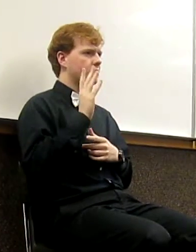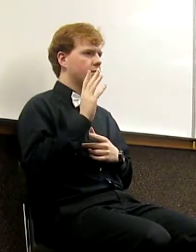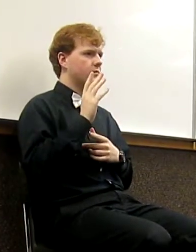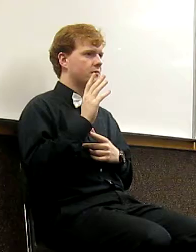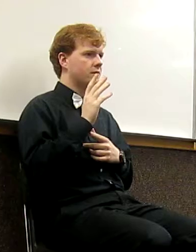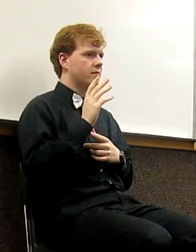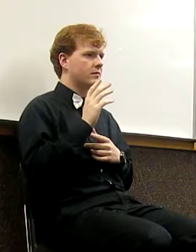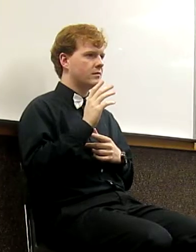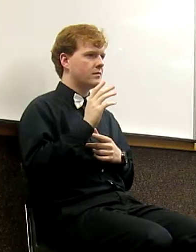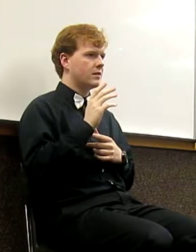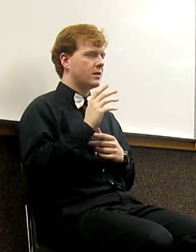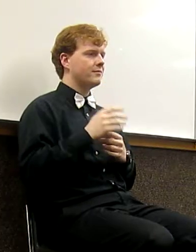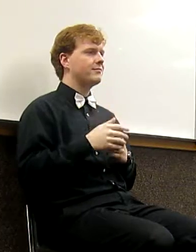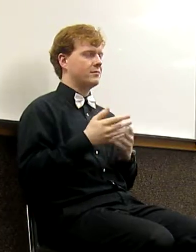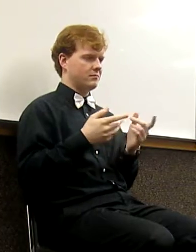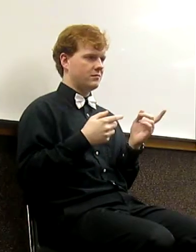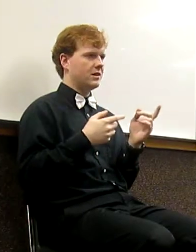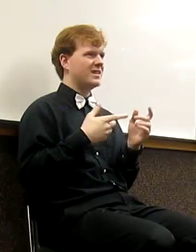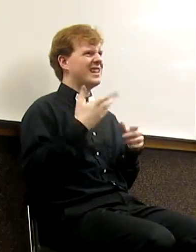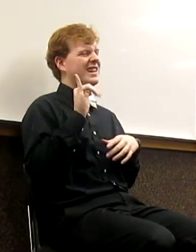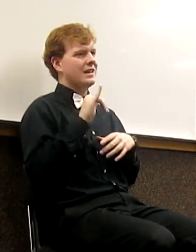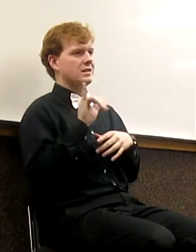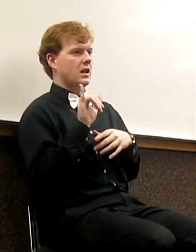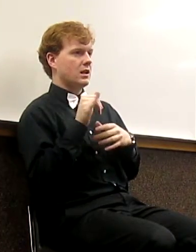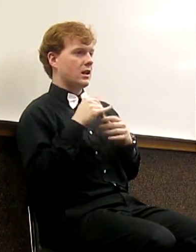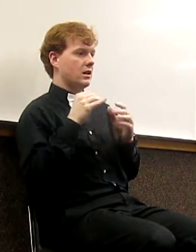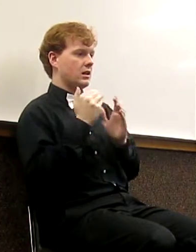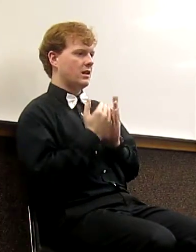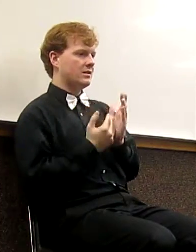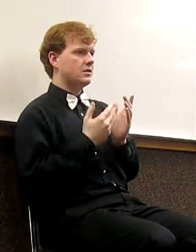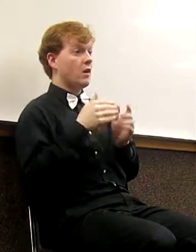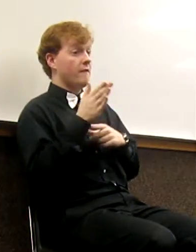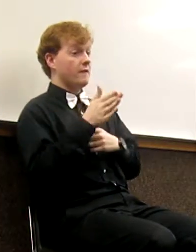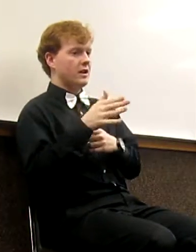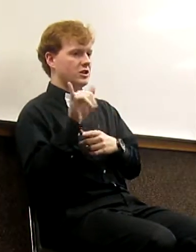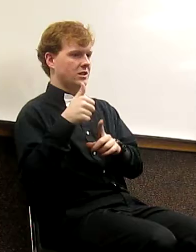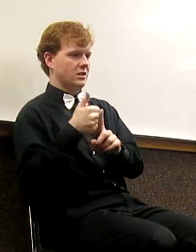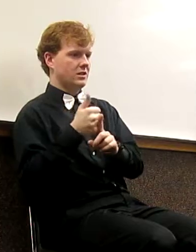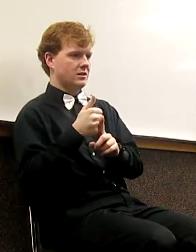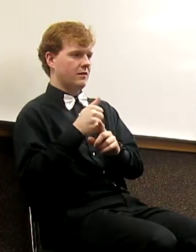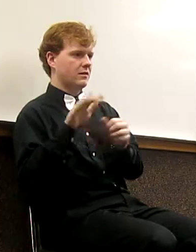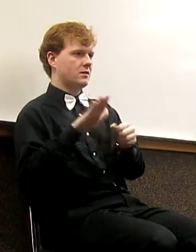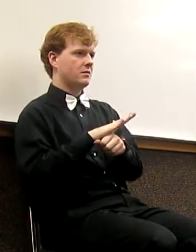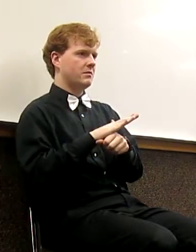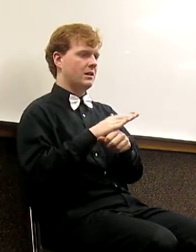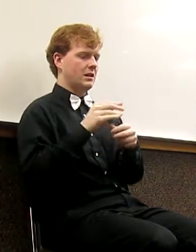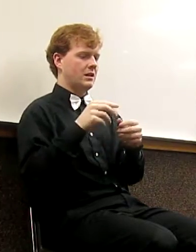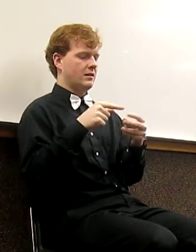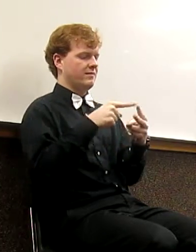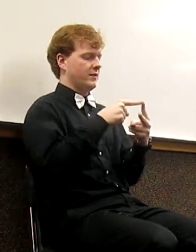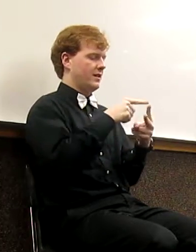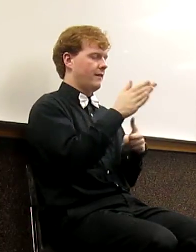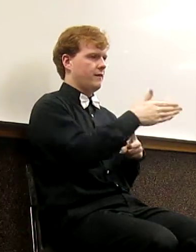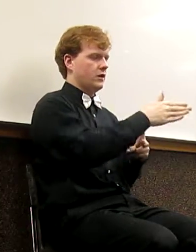That's kind of the same as a similar list as complex carbohydrates. Fish would be complete because it's animal. Incomplete are like